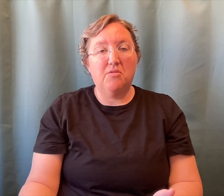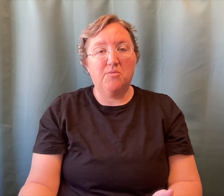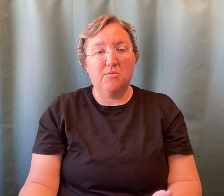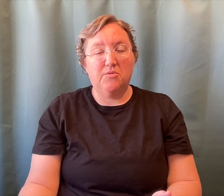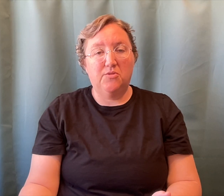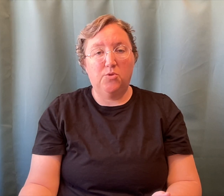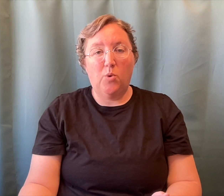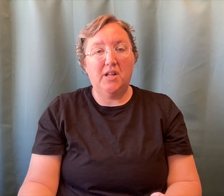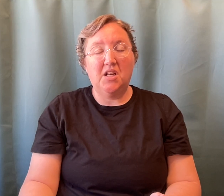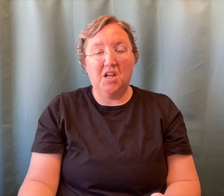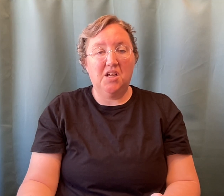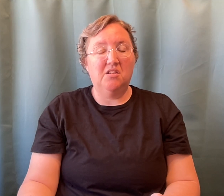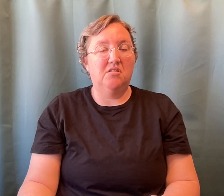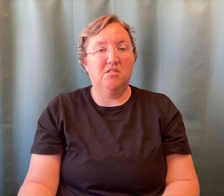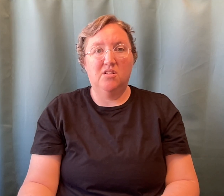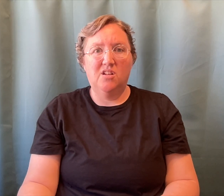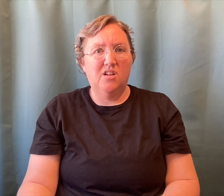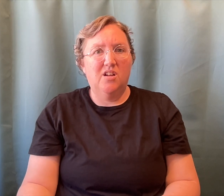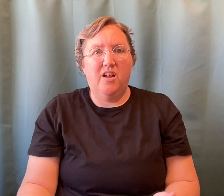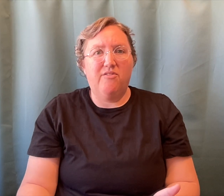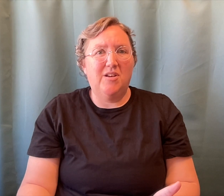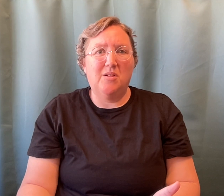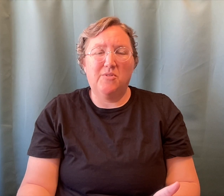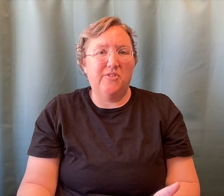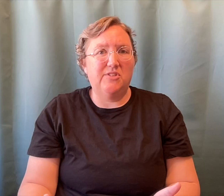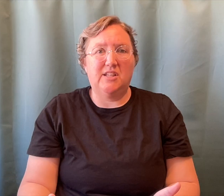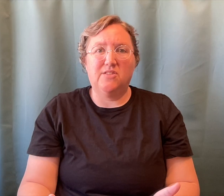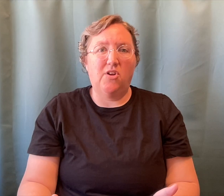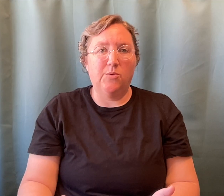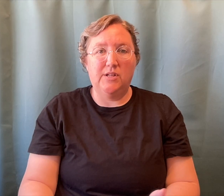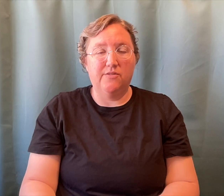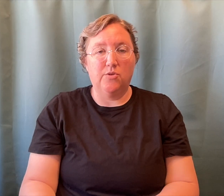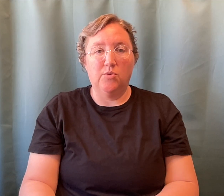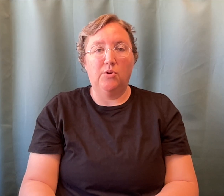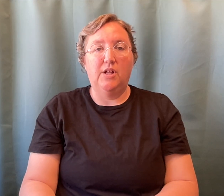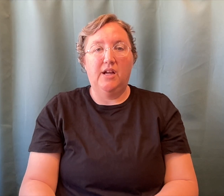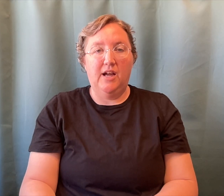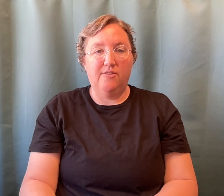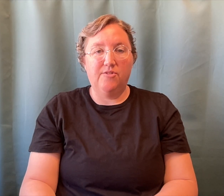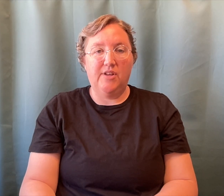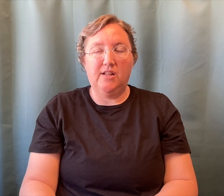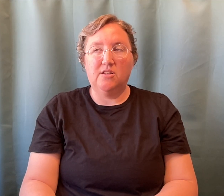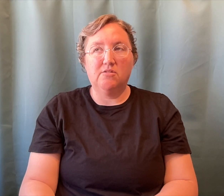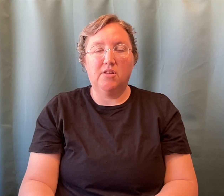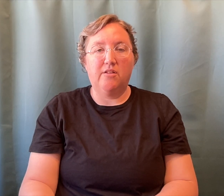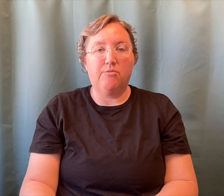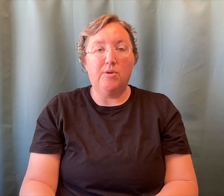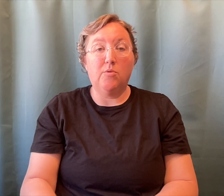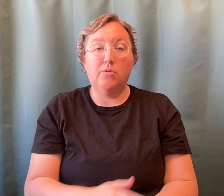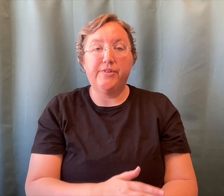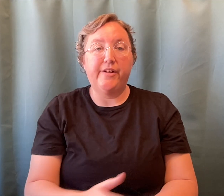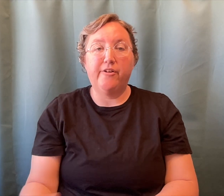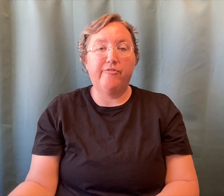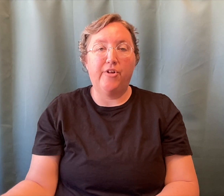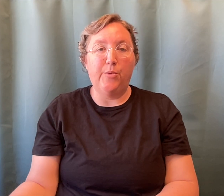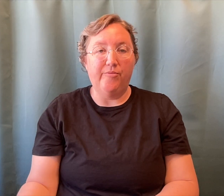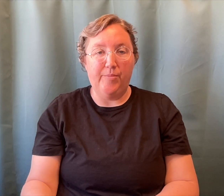through 29, every number feels like it's following a different rule. After that, there's like 3 rules, and they all follow them from then